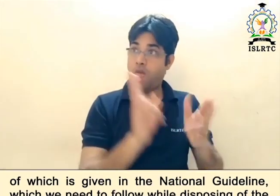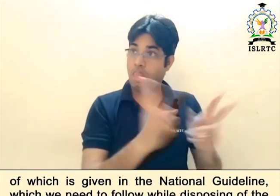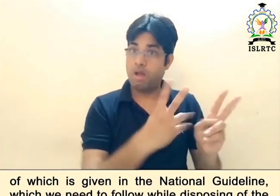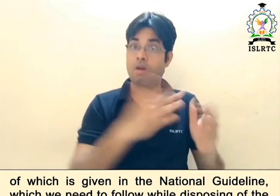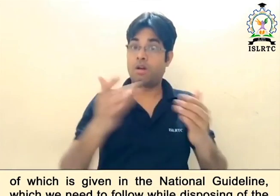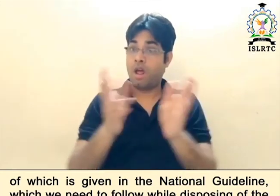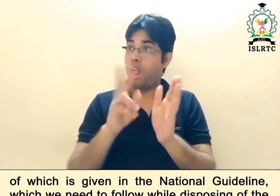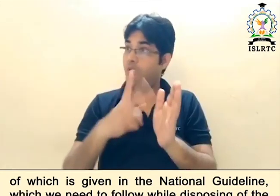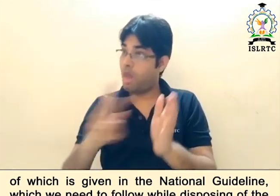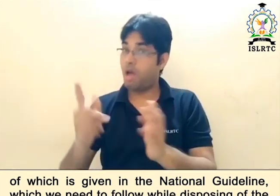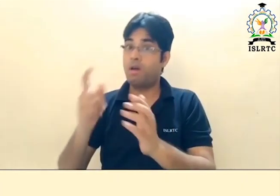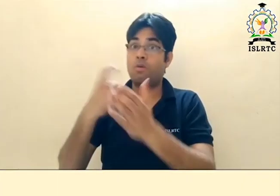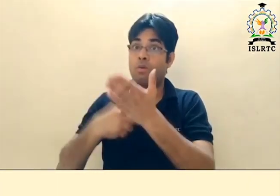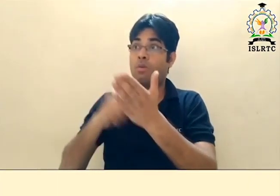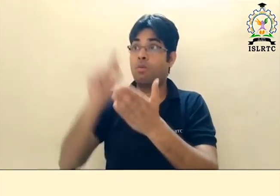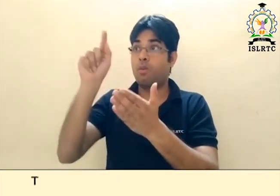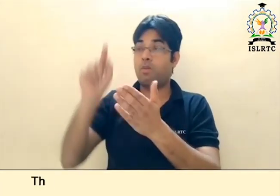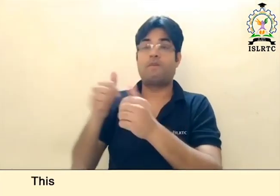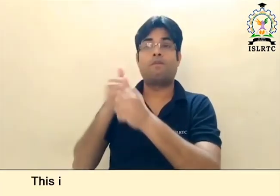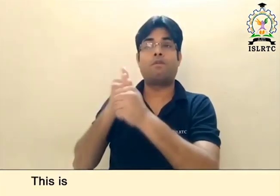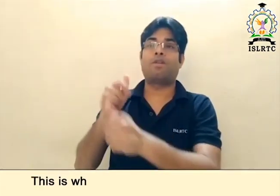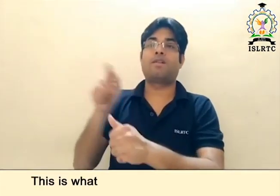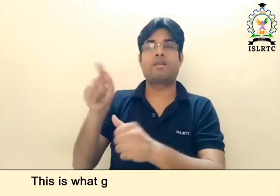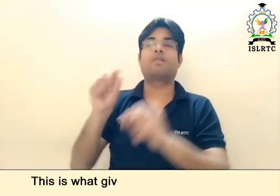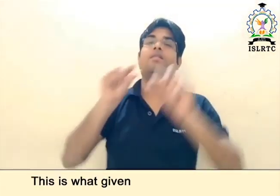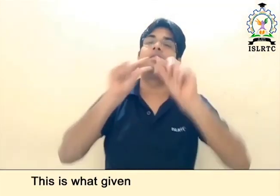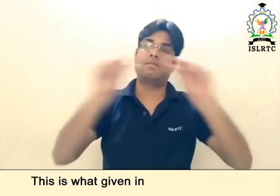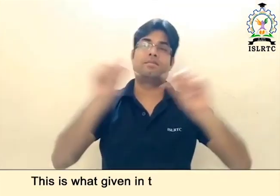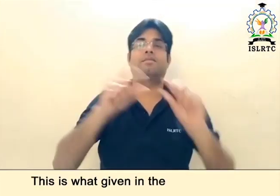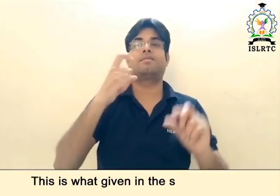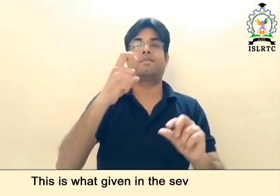samples. This is what given in 7th point.